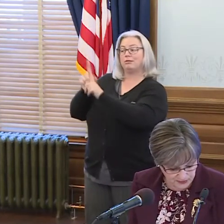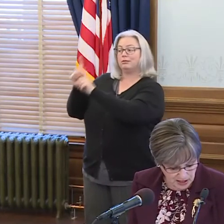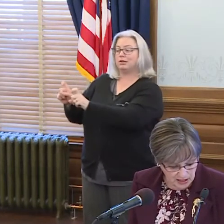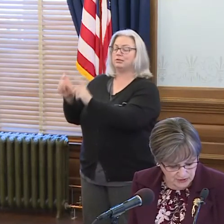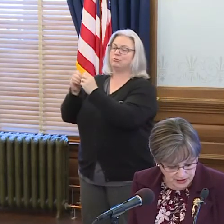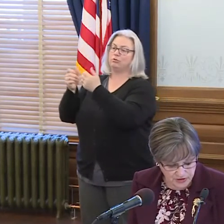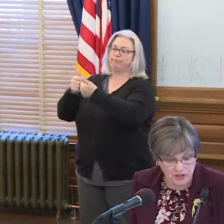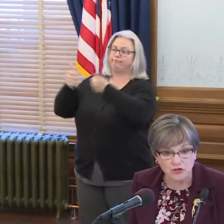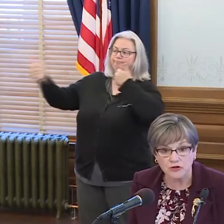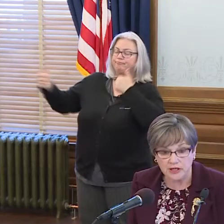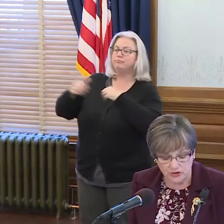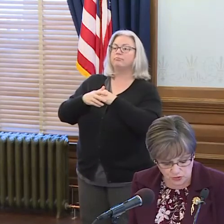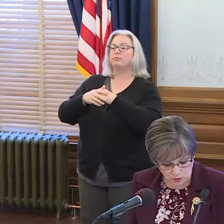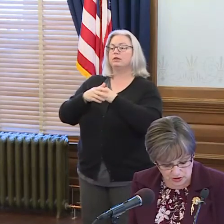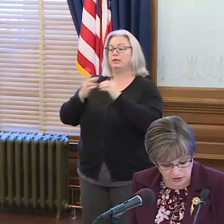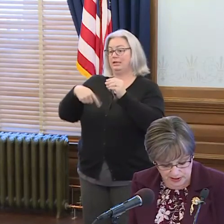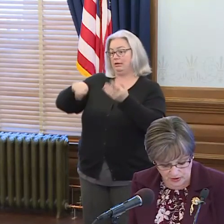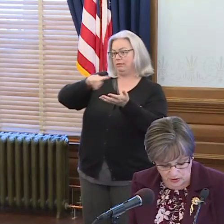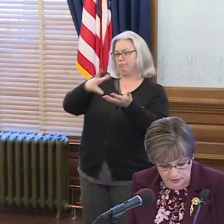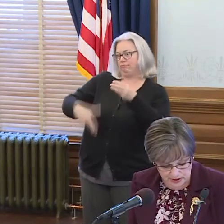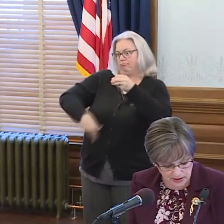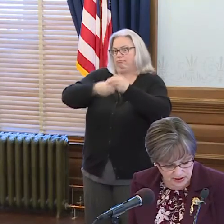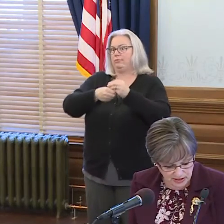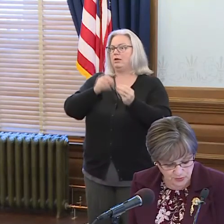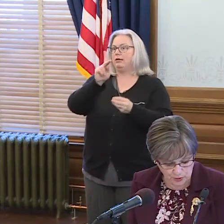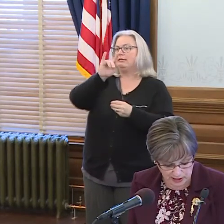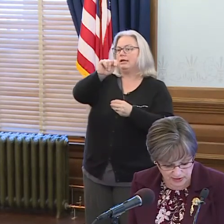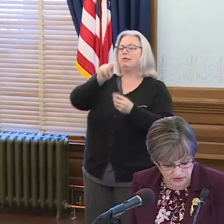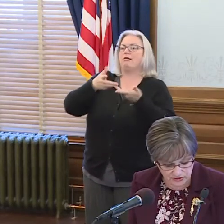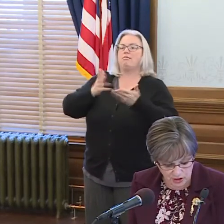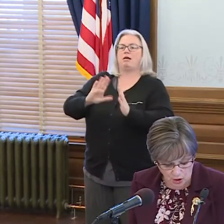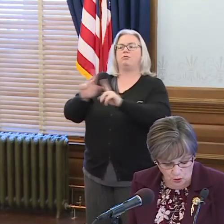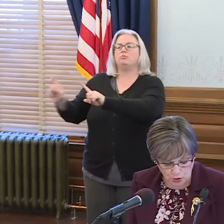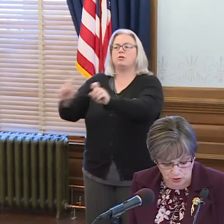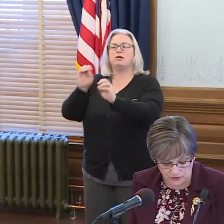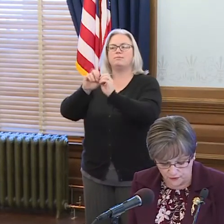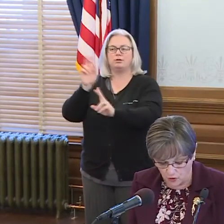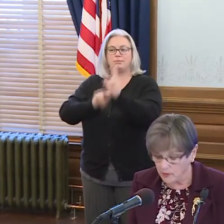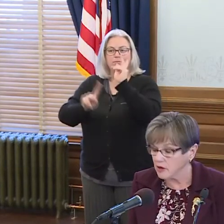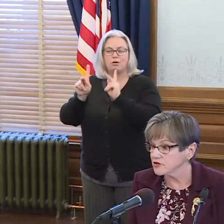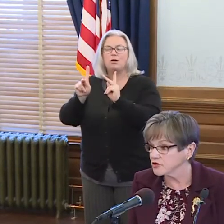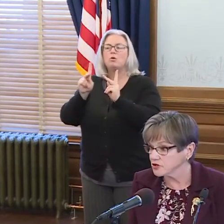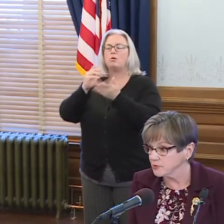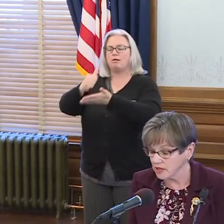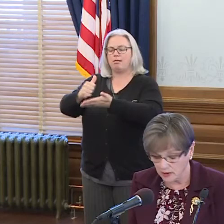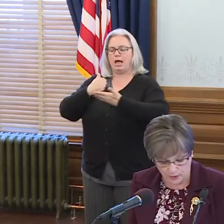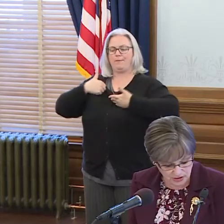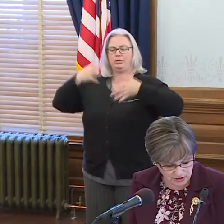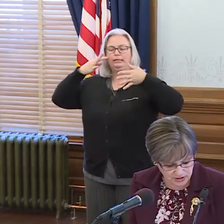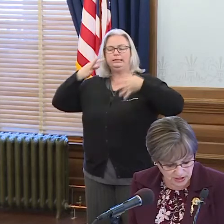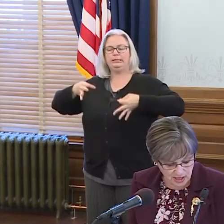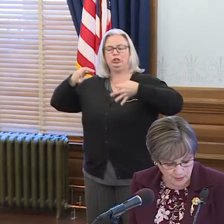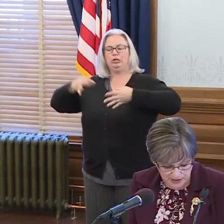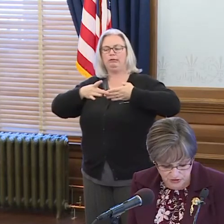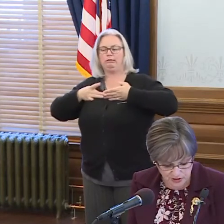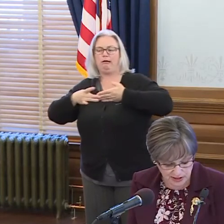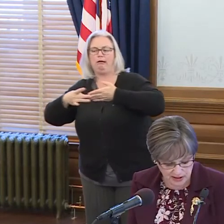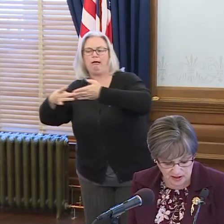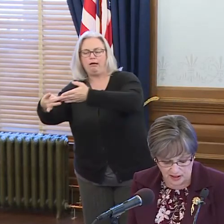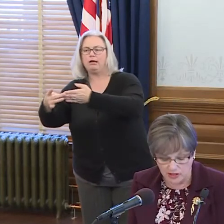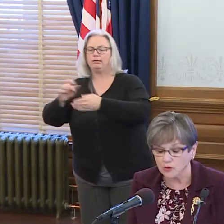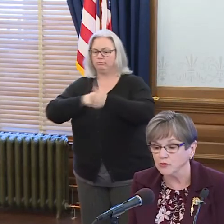elusive. These additional kits will expand our ability to test more Kansans, which will inform our decision-making process